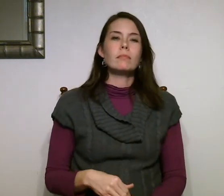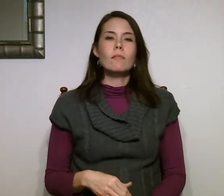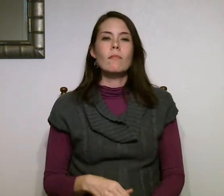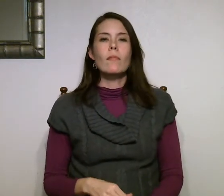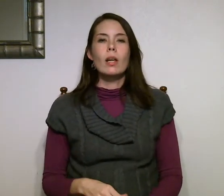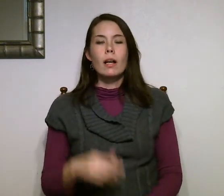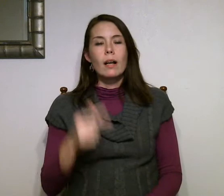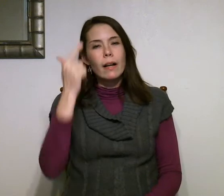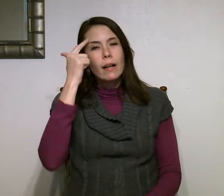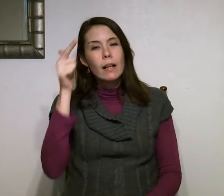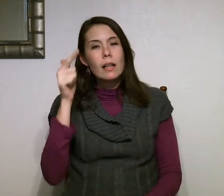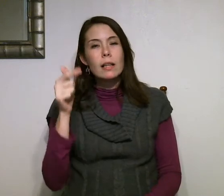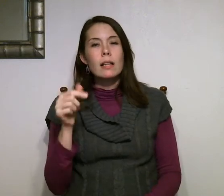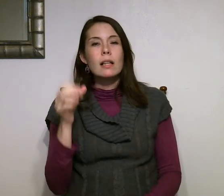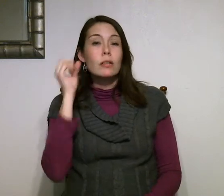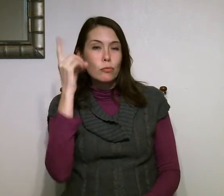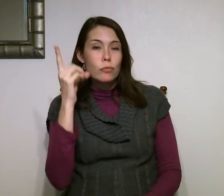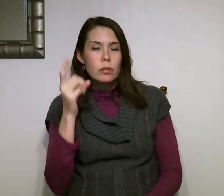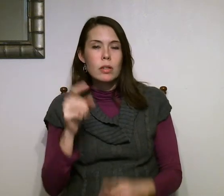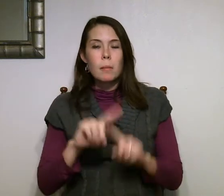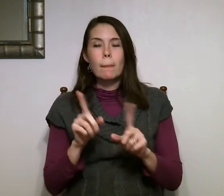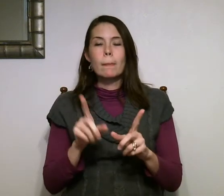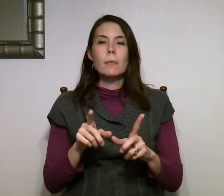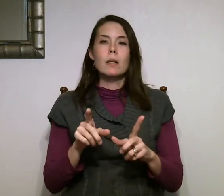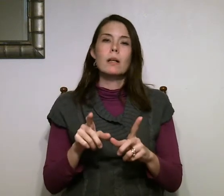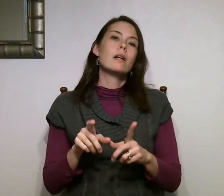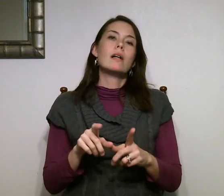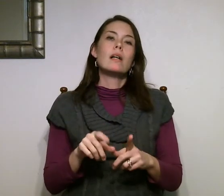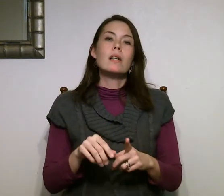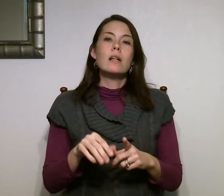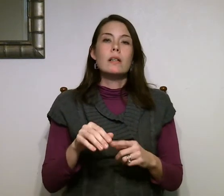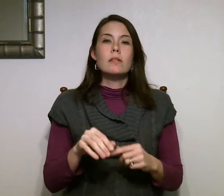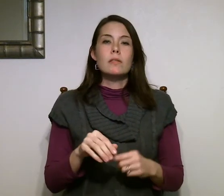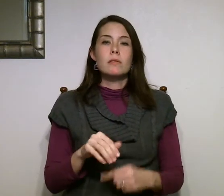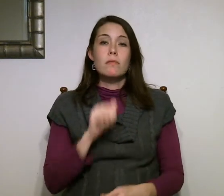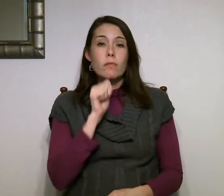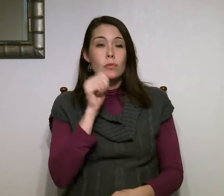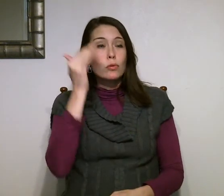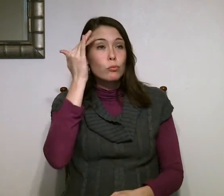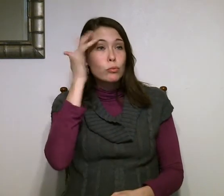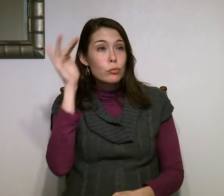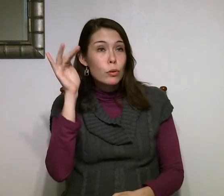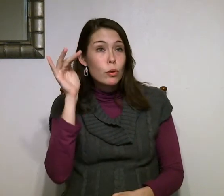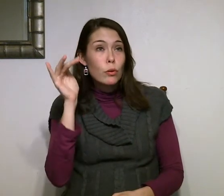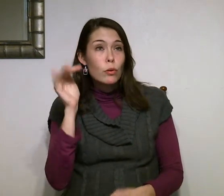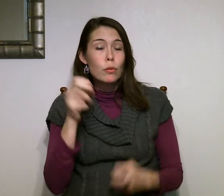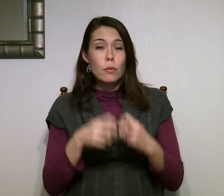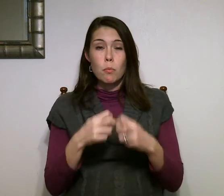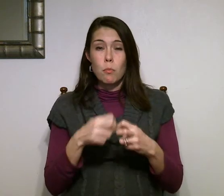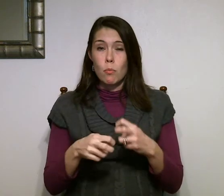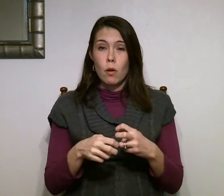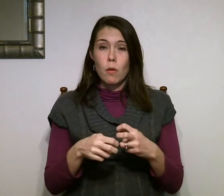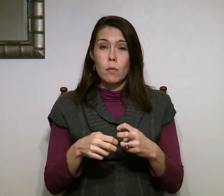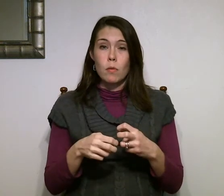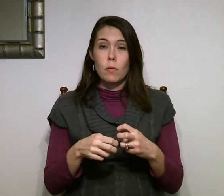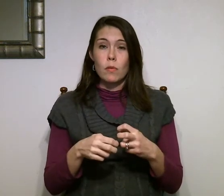addition problems that we give you in the exercises, you can press the hints and it'll draw circles, and then you can just count up the circles. Or if you want to do it on your own so